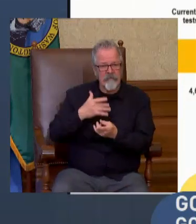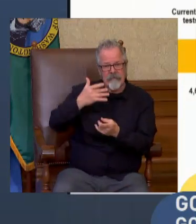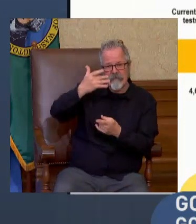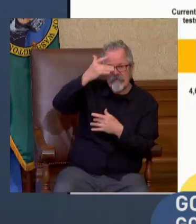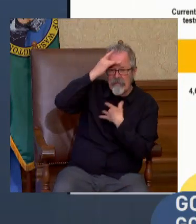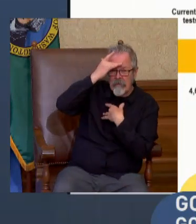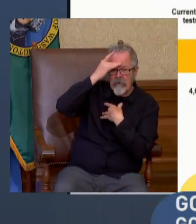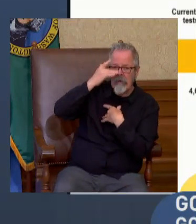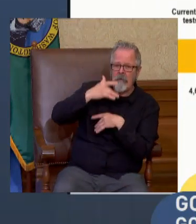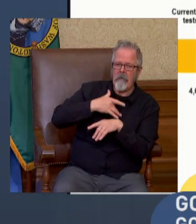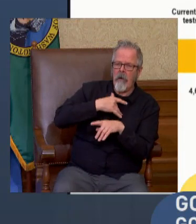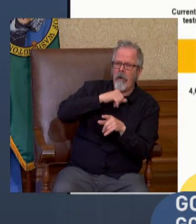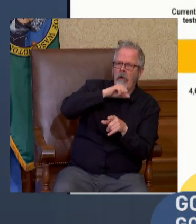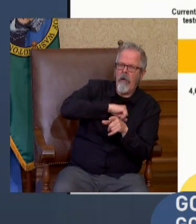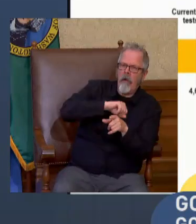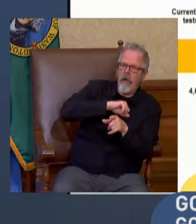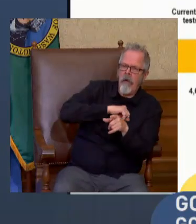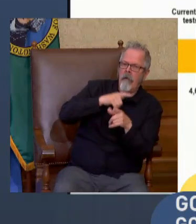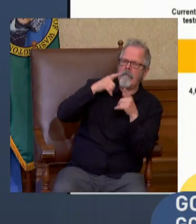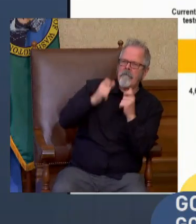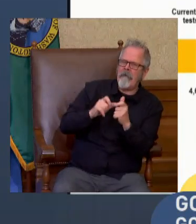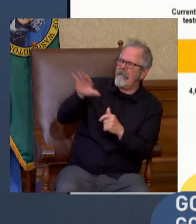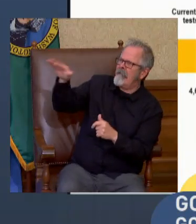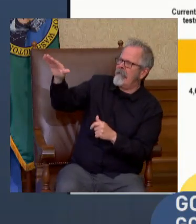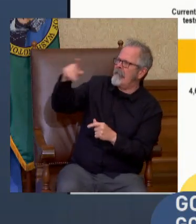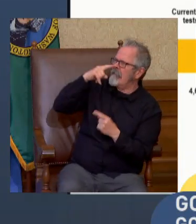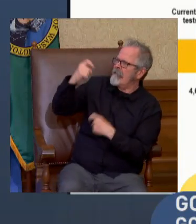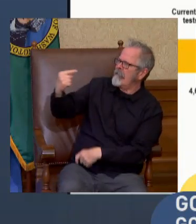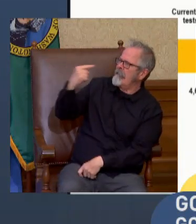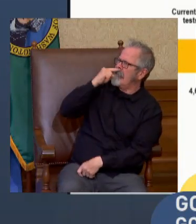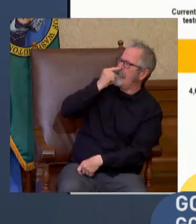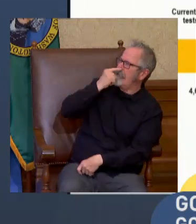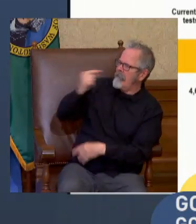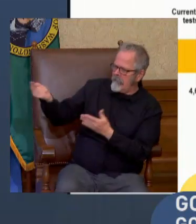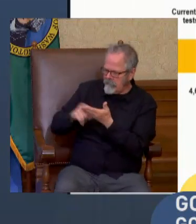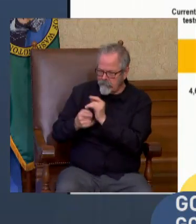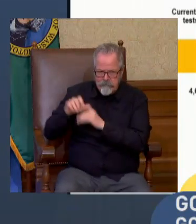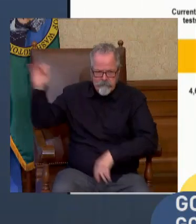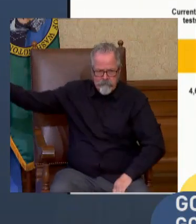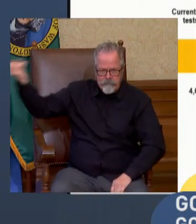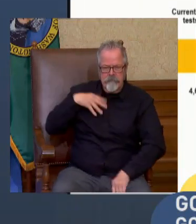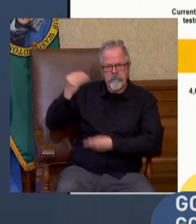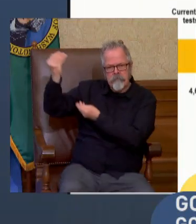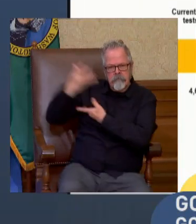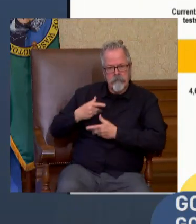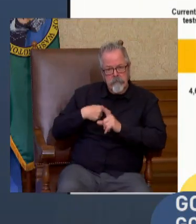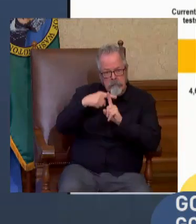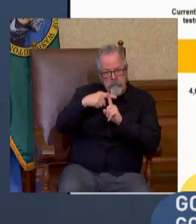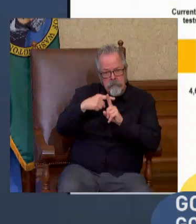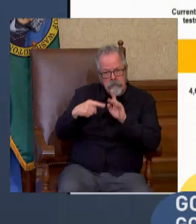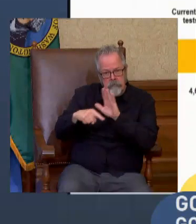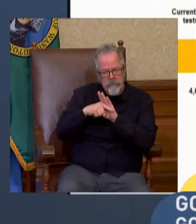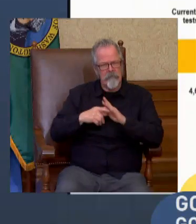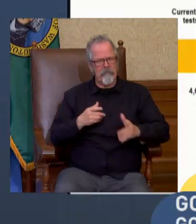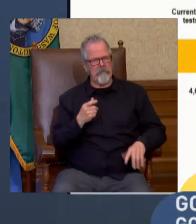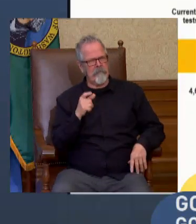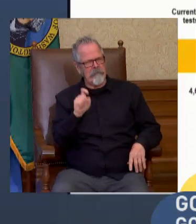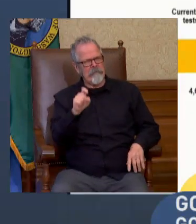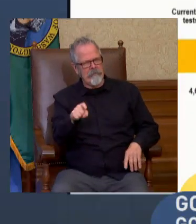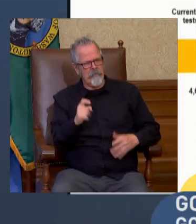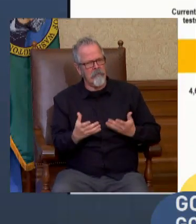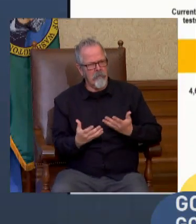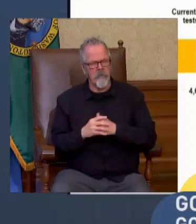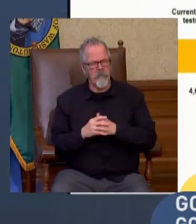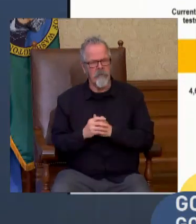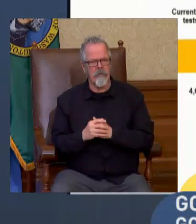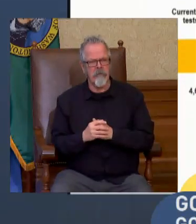in this is dependent on our ability to get test swabs and to get a viral transport medium.